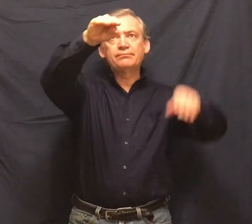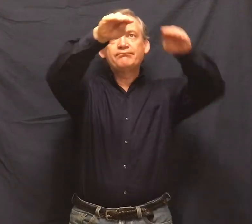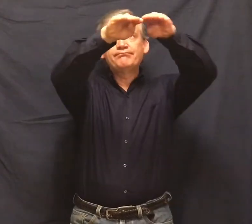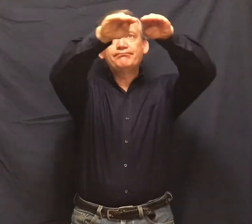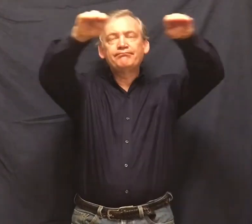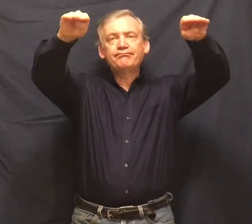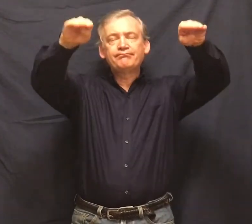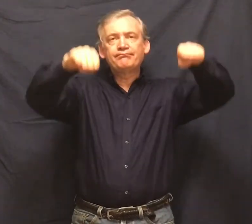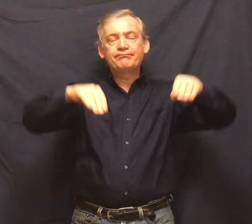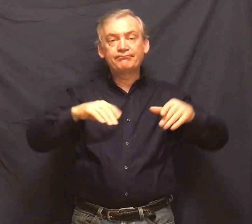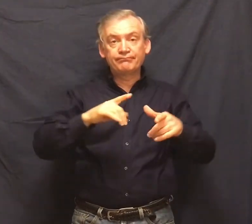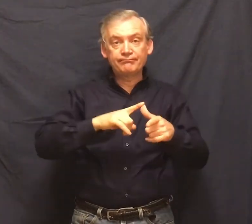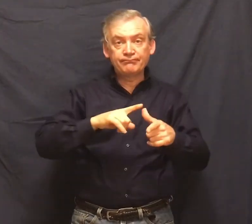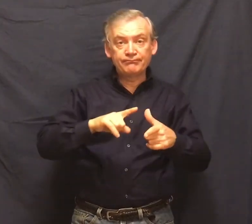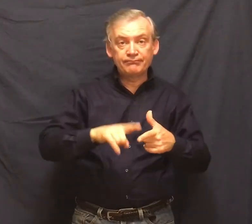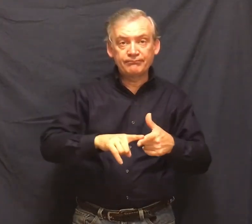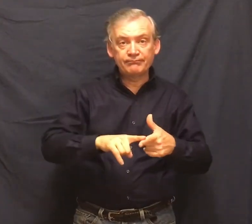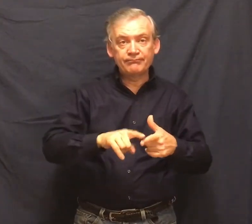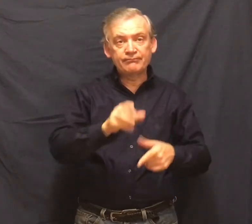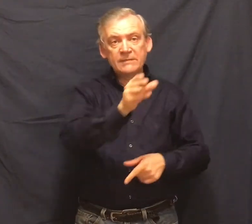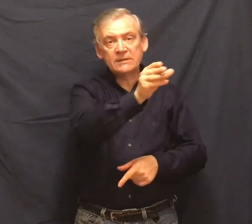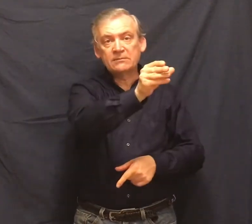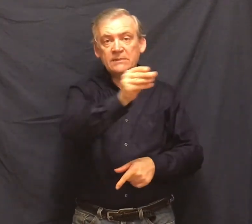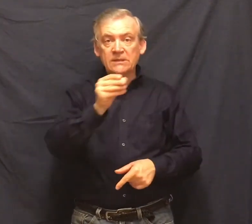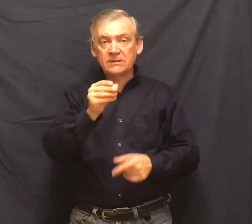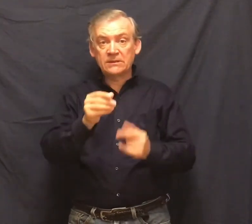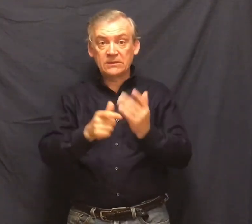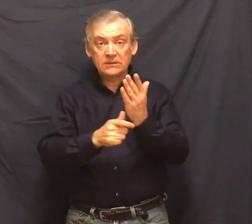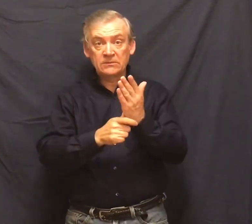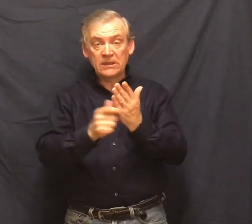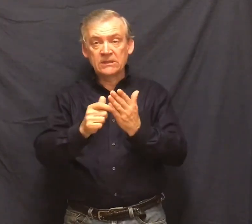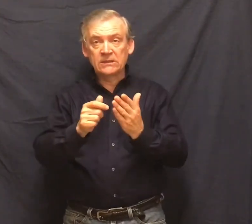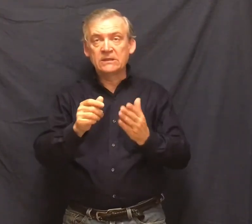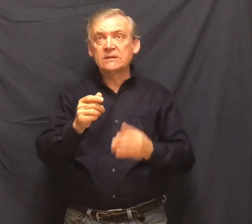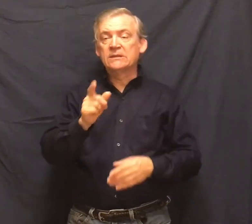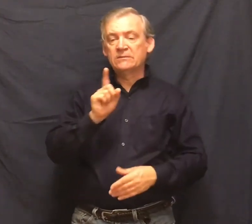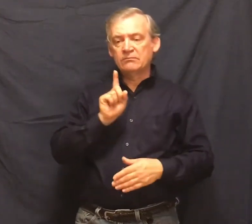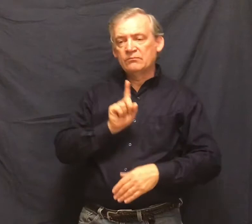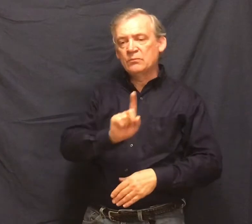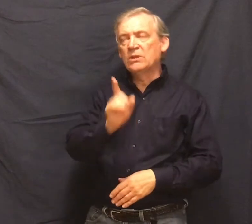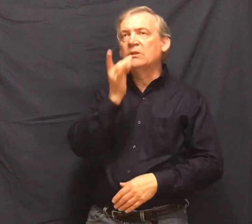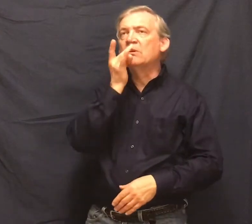Then he picked a pulp magazine from his shelf and brought it to the light over the table.